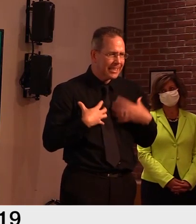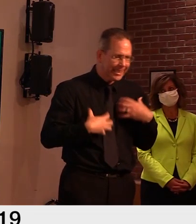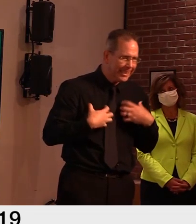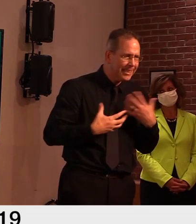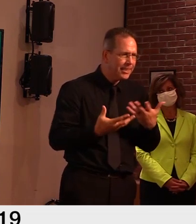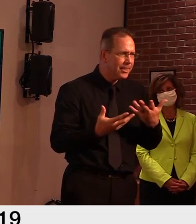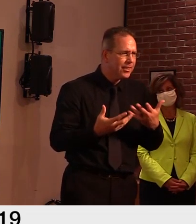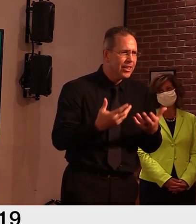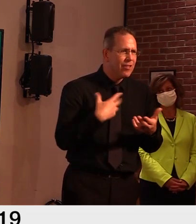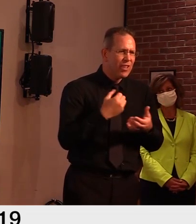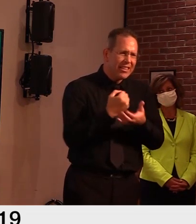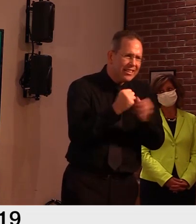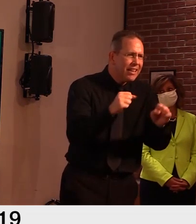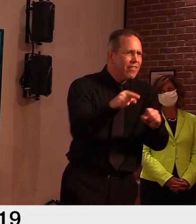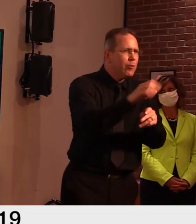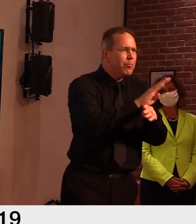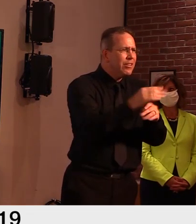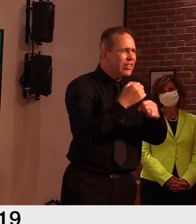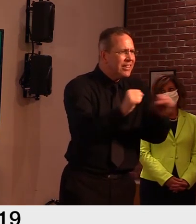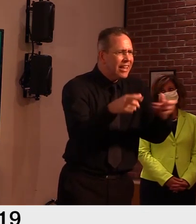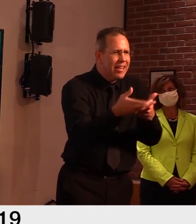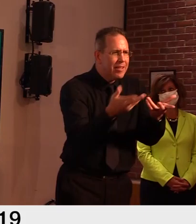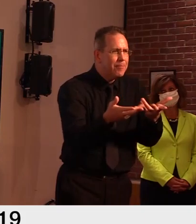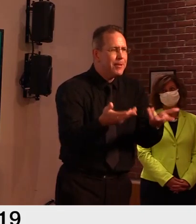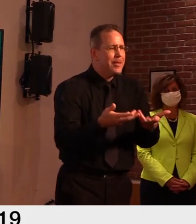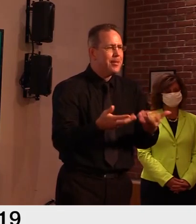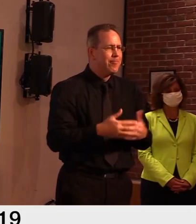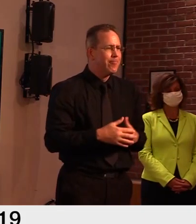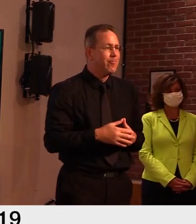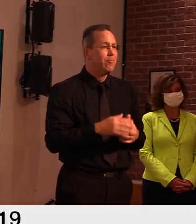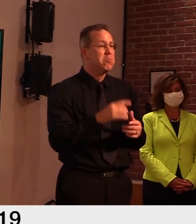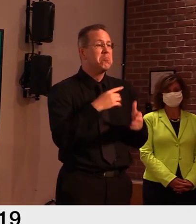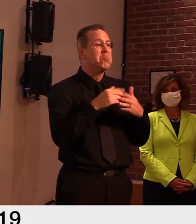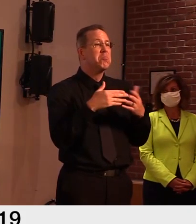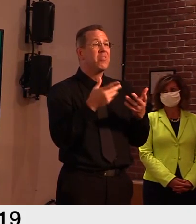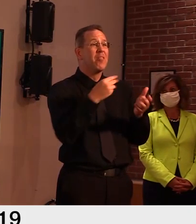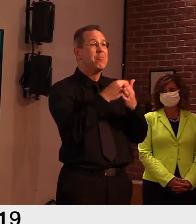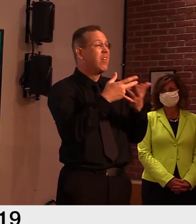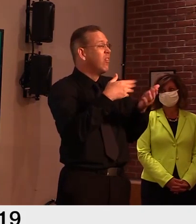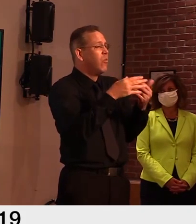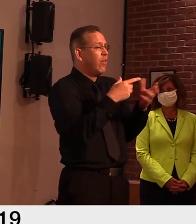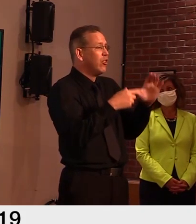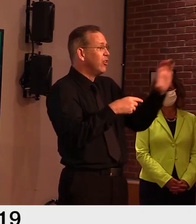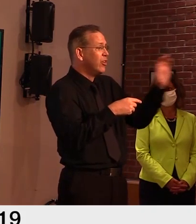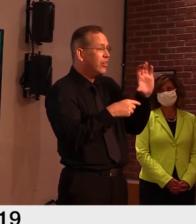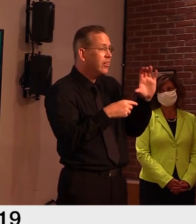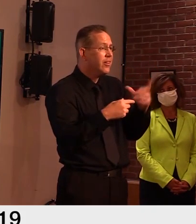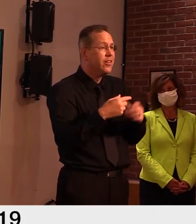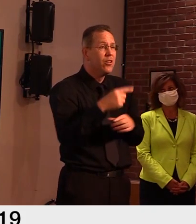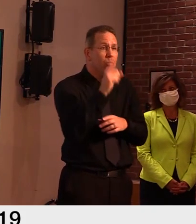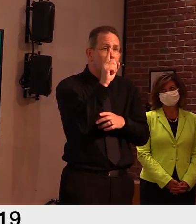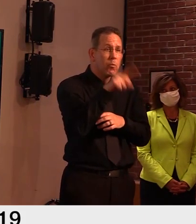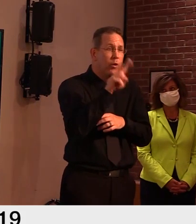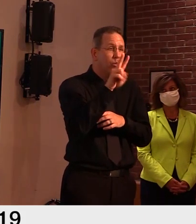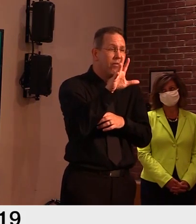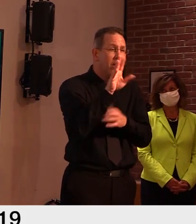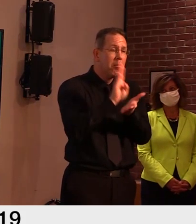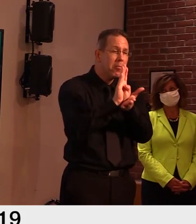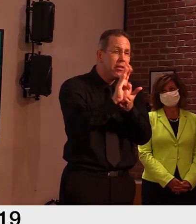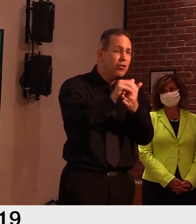be too far in the future that we'll see that. So they're very concerned. We're